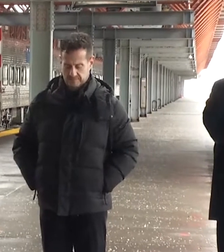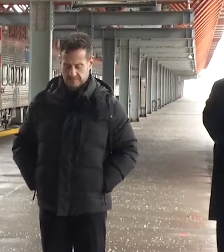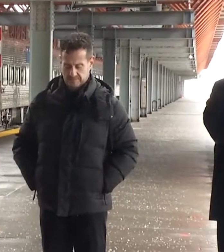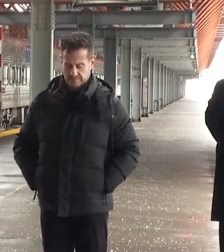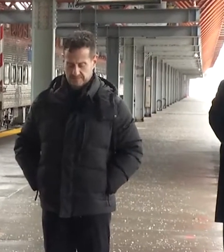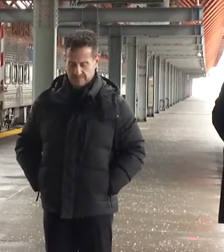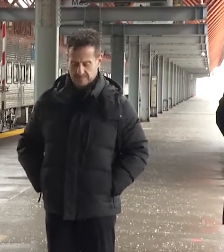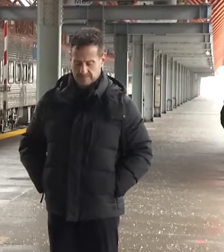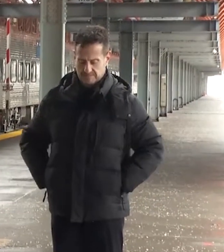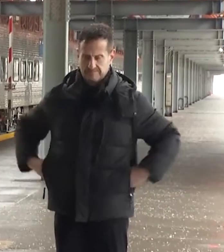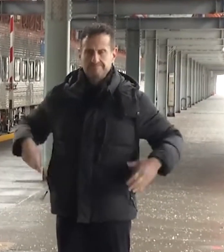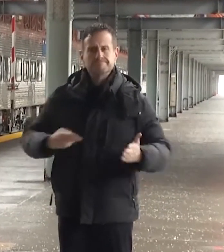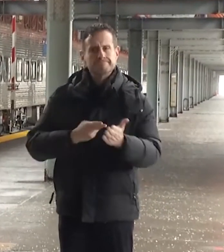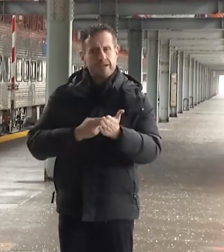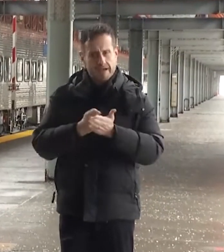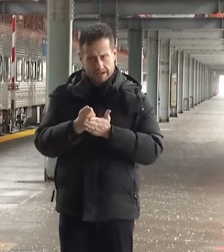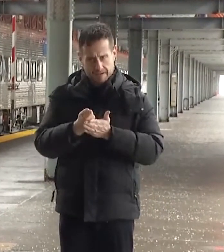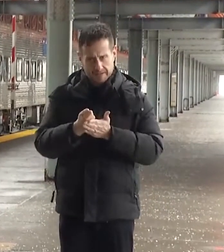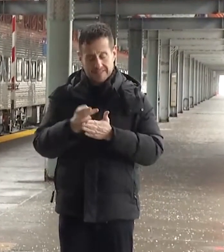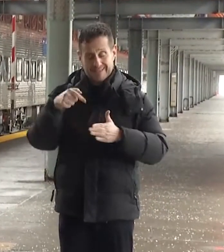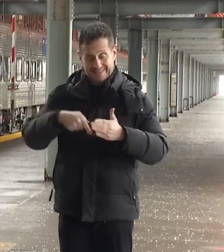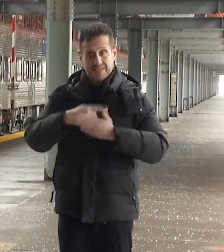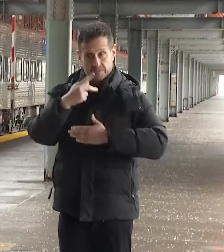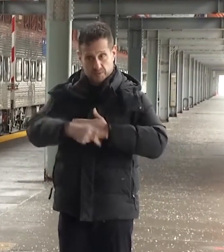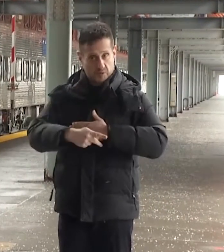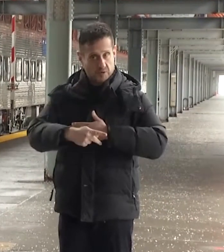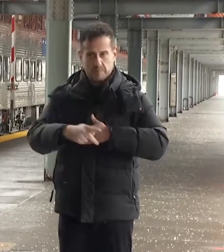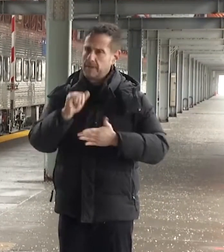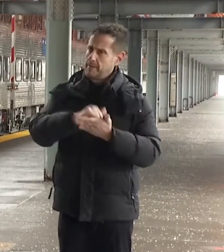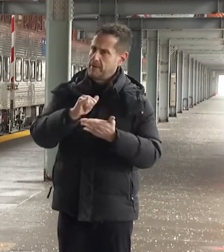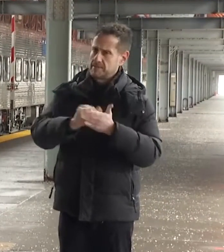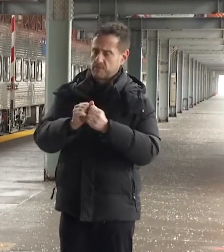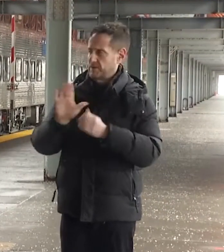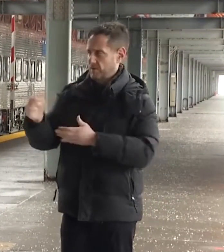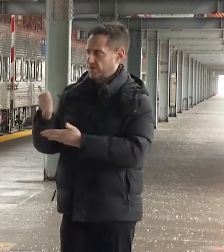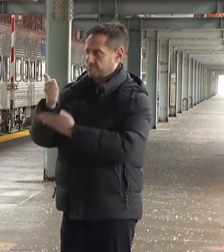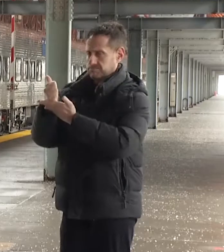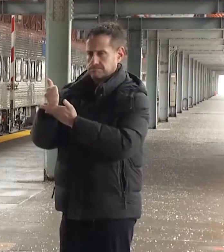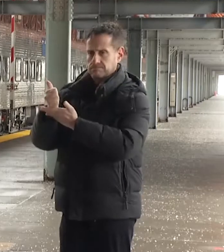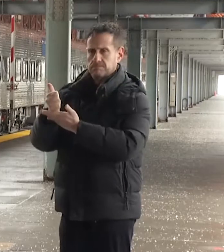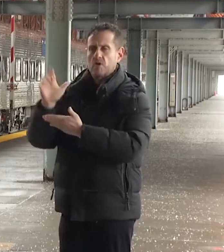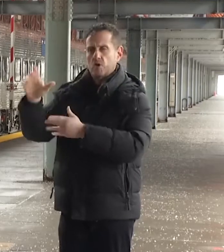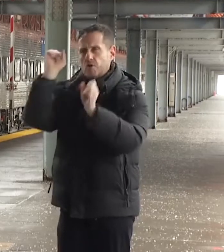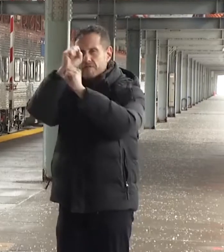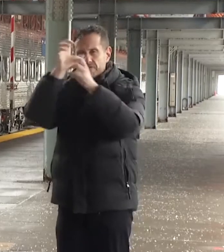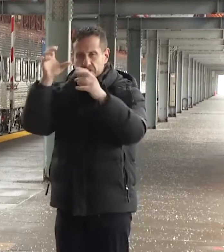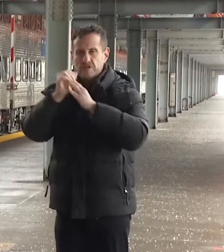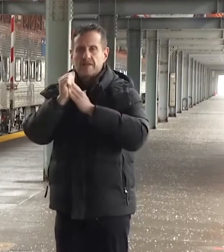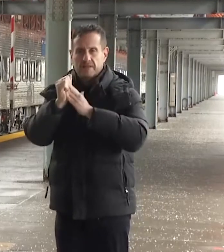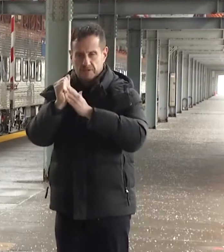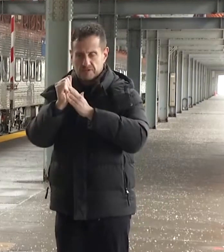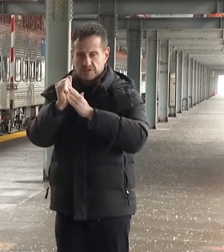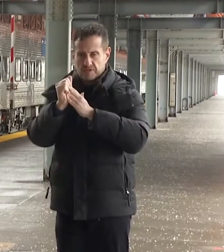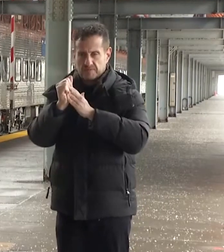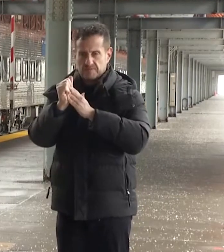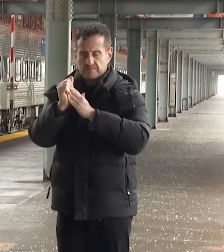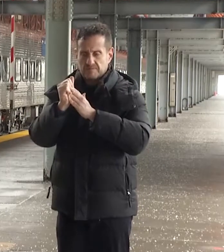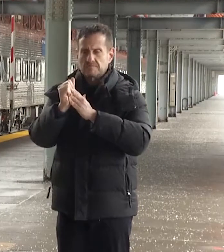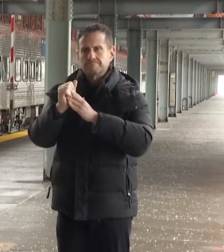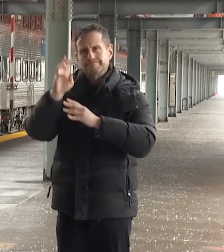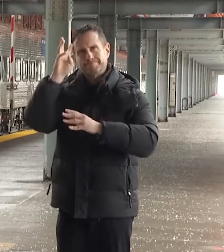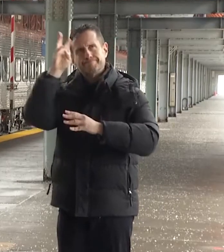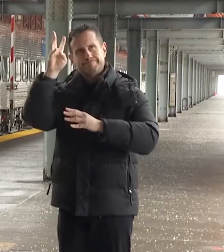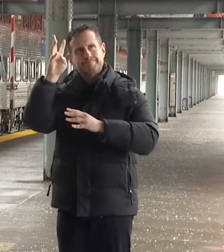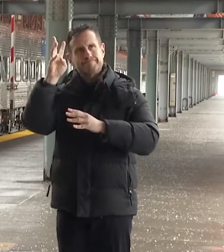pilot would not have been possible without her. It is through her vision and leadership, conceiving this